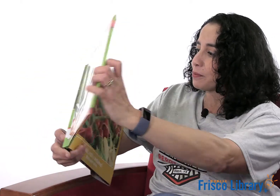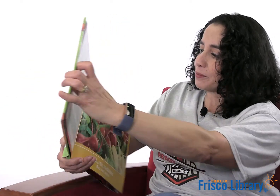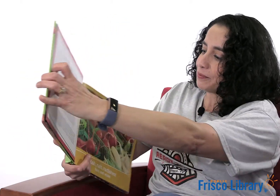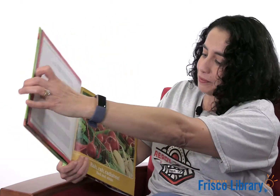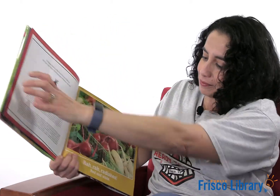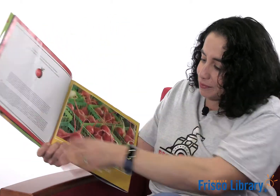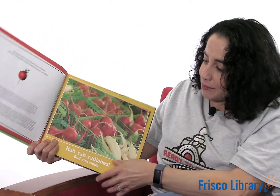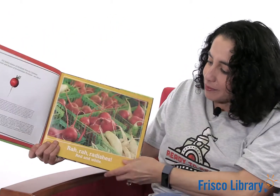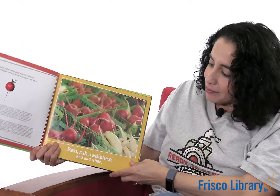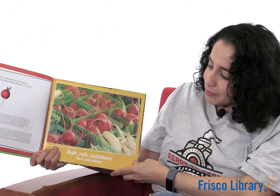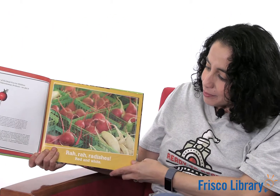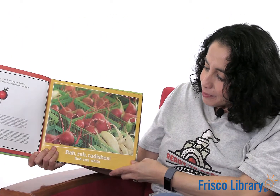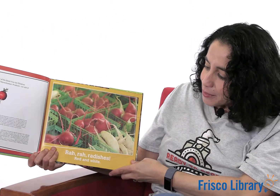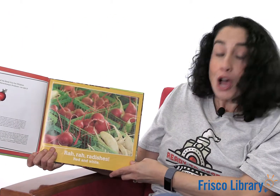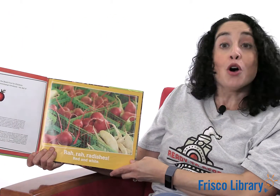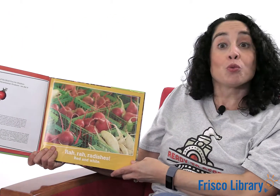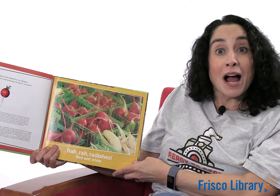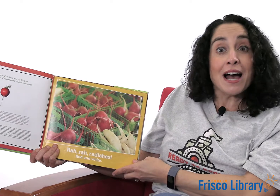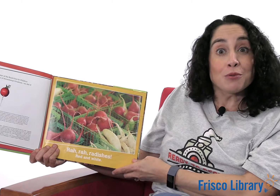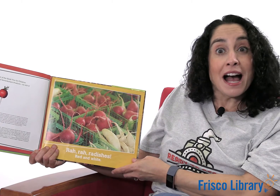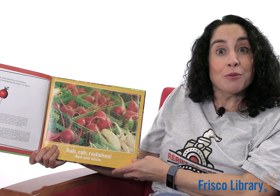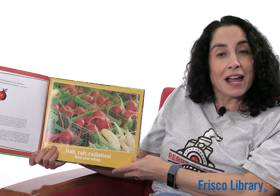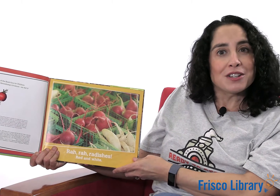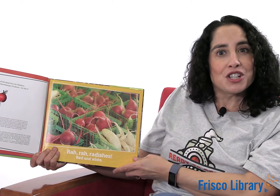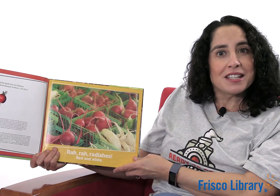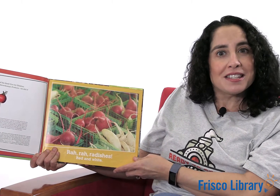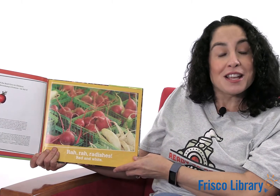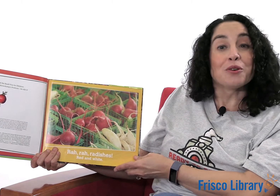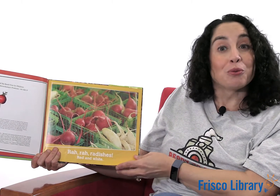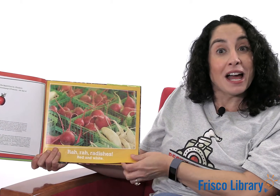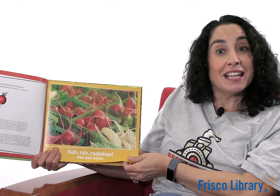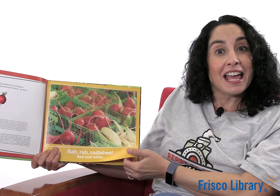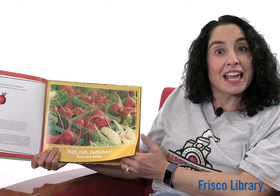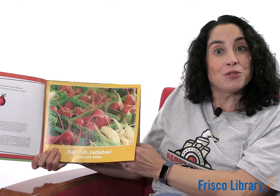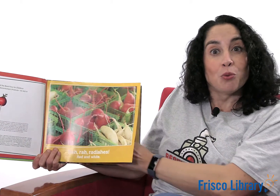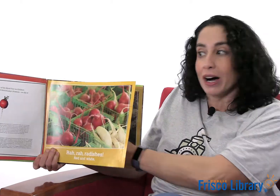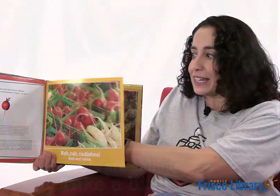rah-rah radishes red and white